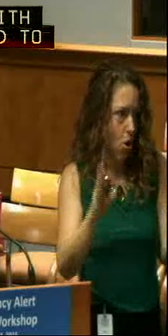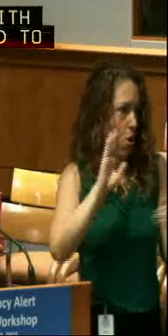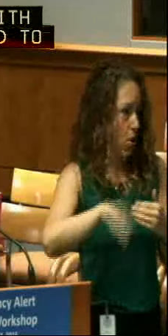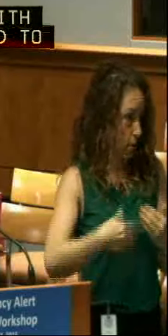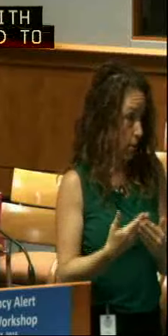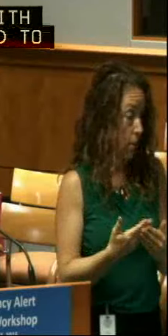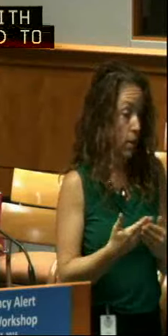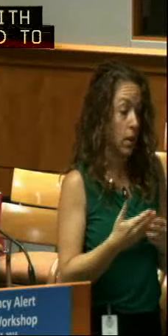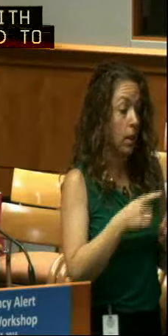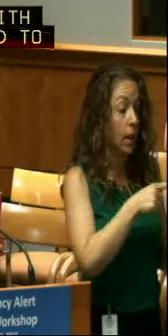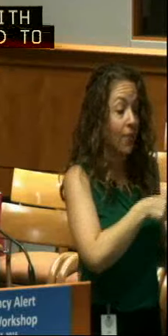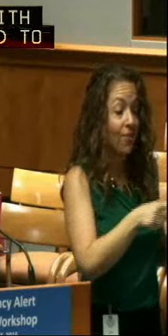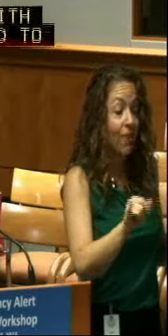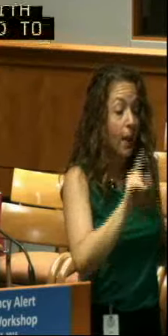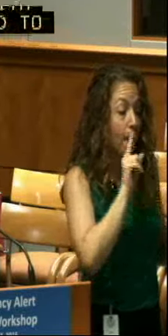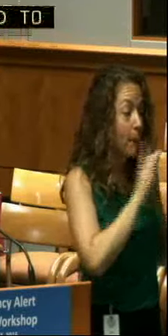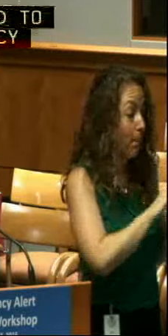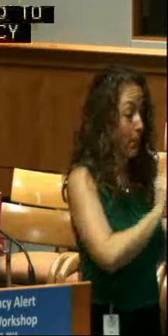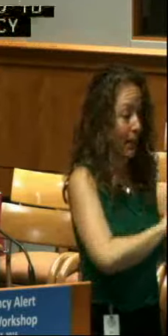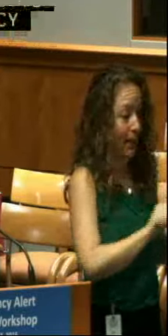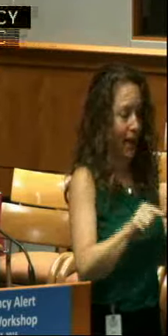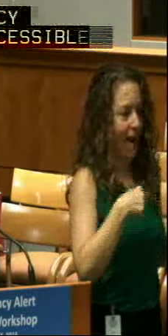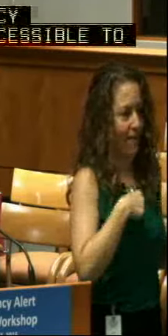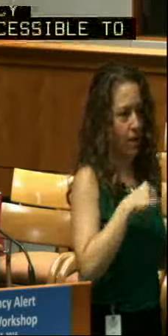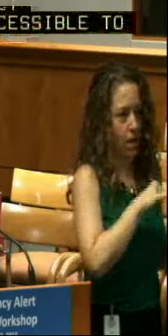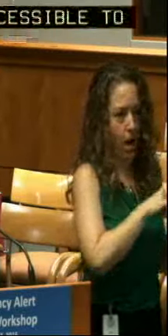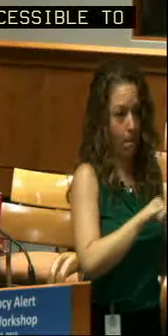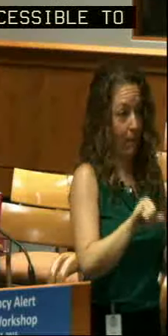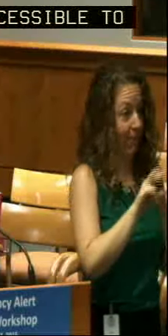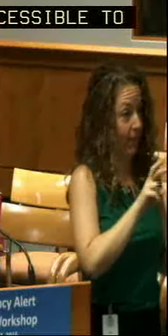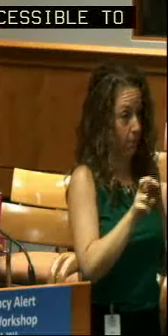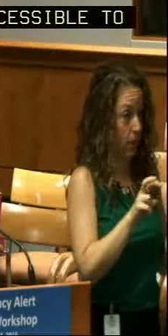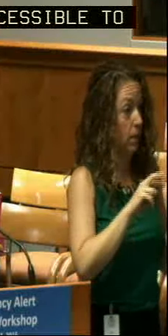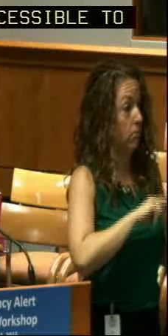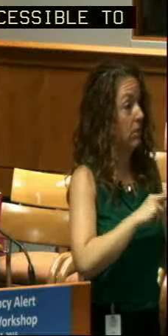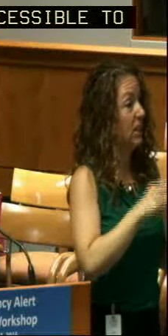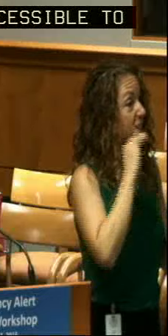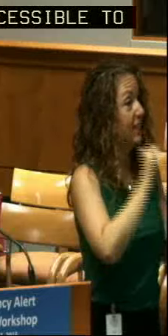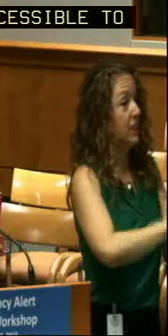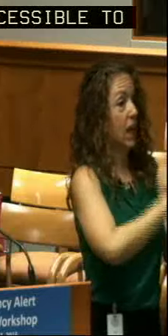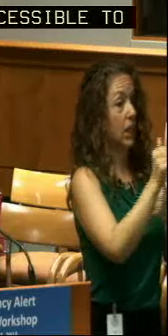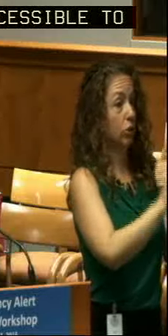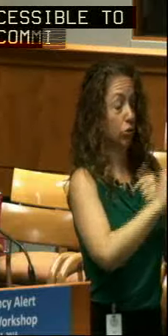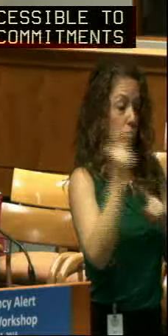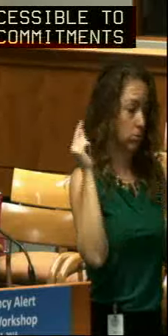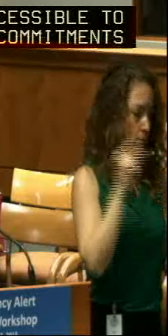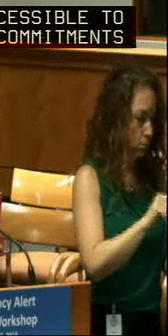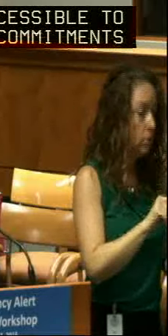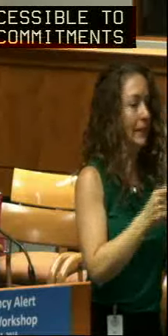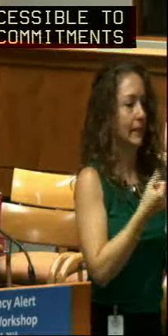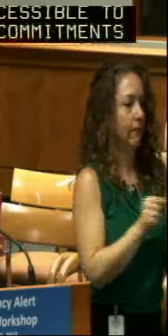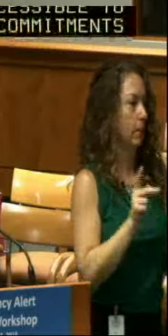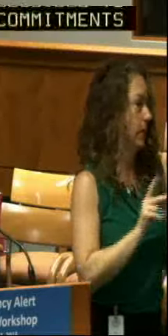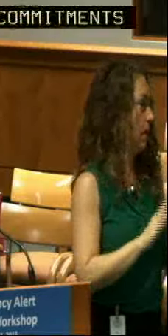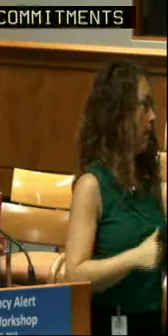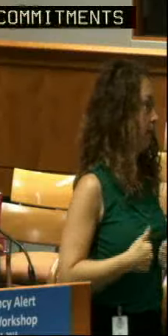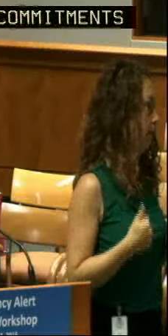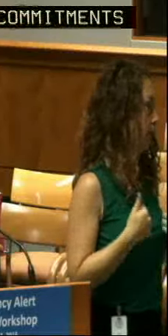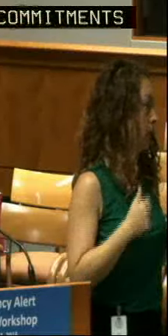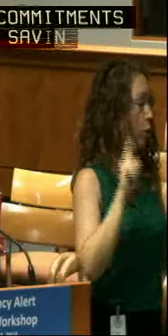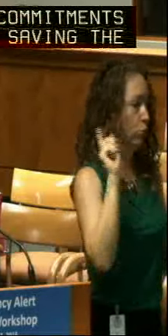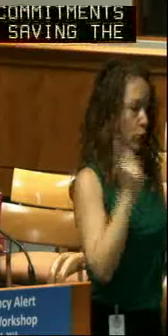commitments share a common theme: saving the lives of citizens in danger, reducing suffering, and keeping our communities